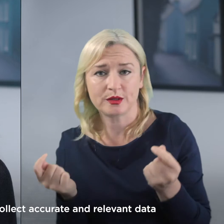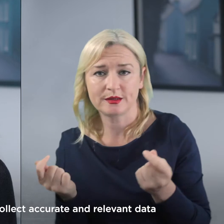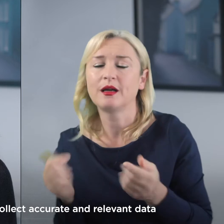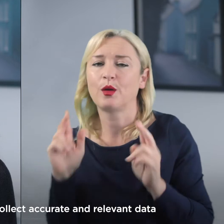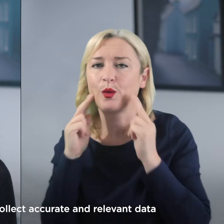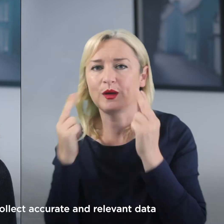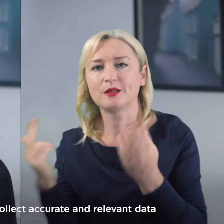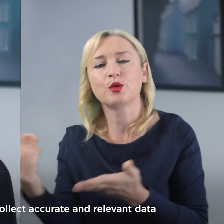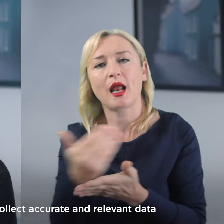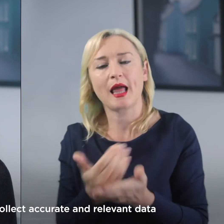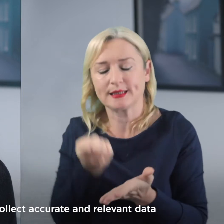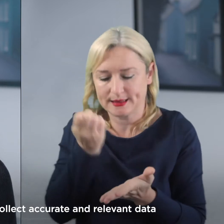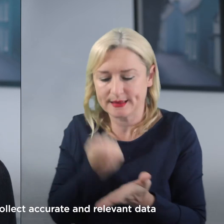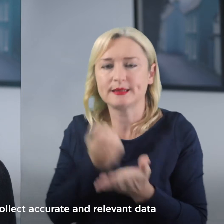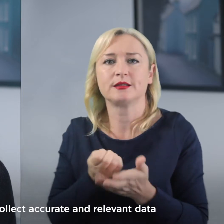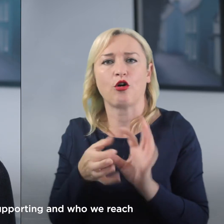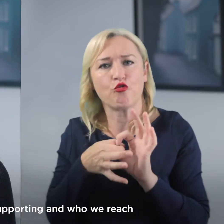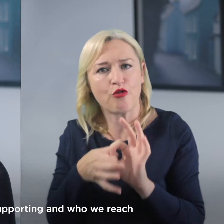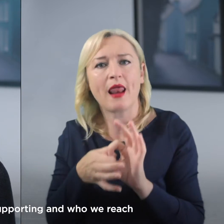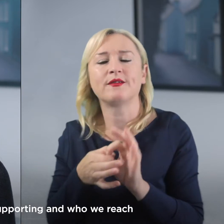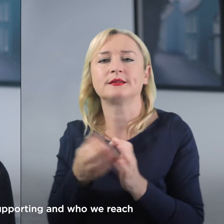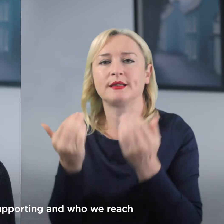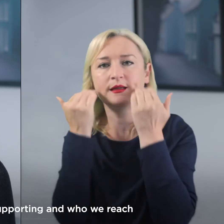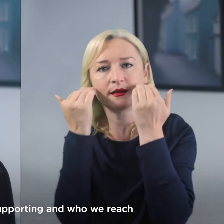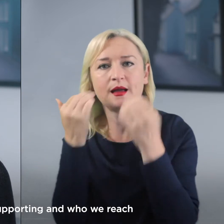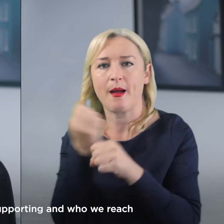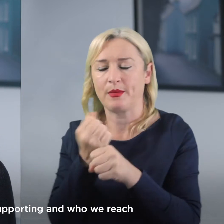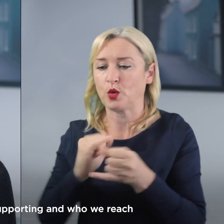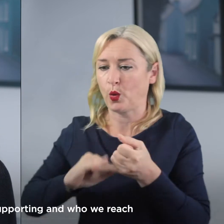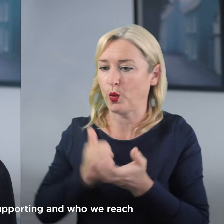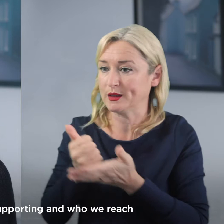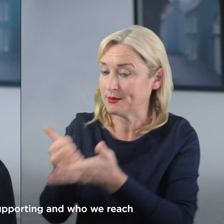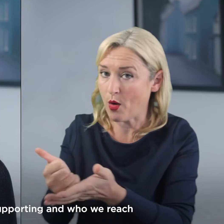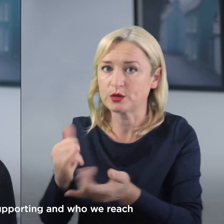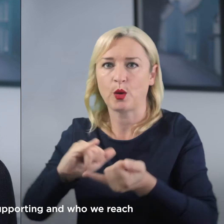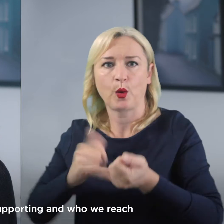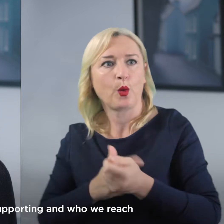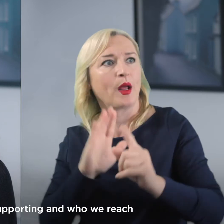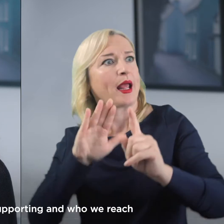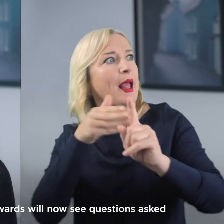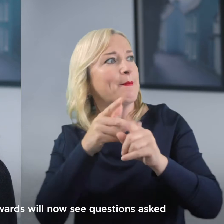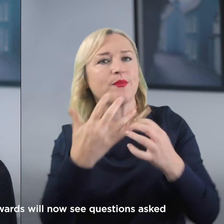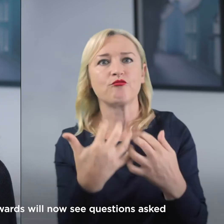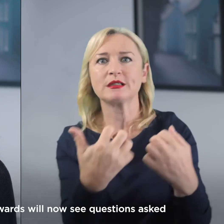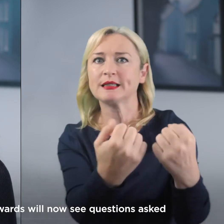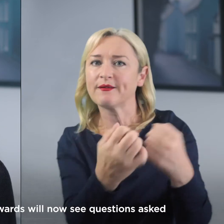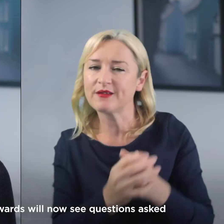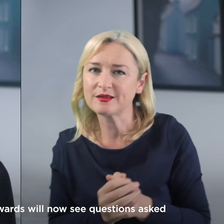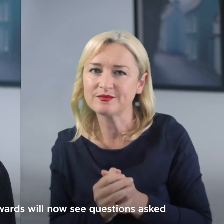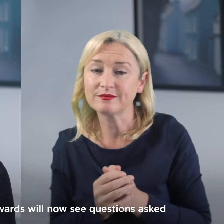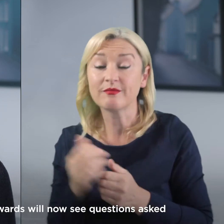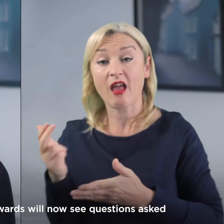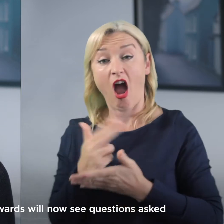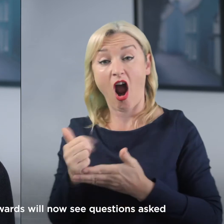collect accurate and relevant data about who we're supporting and who we reach. Any artists applying